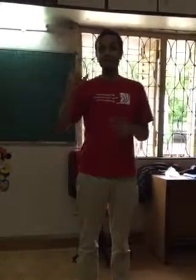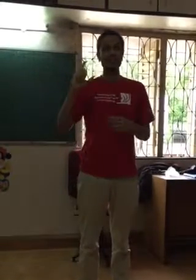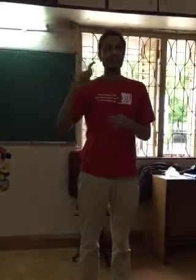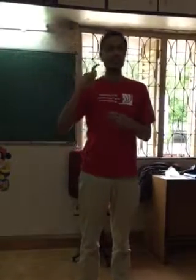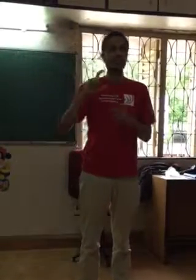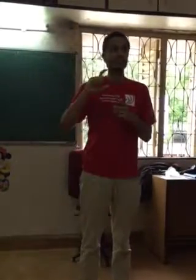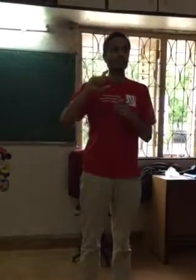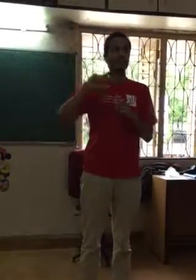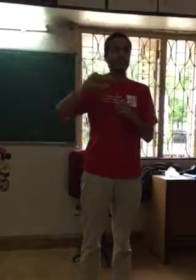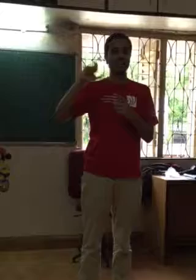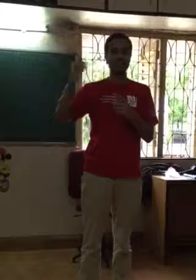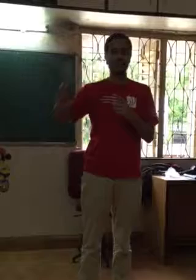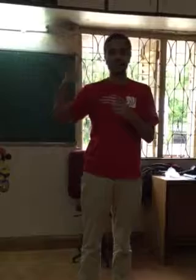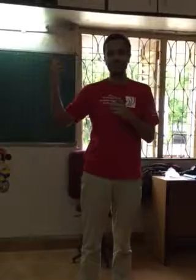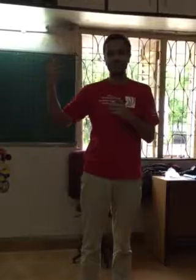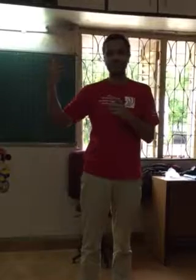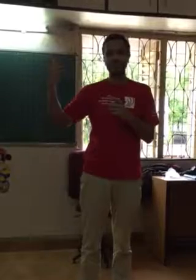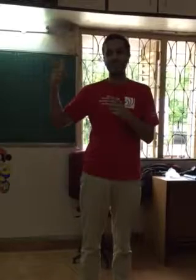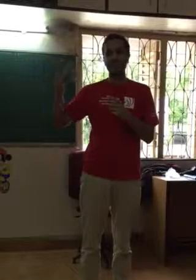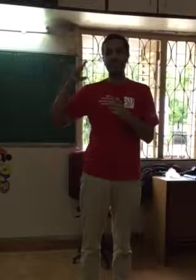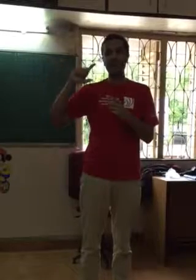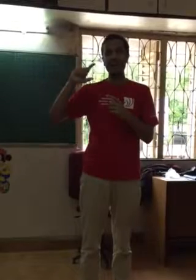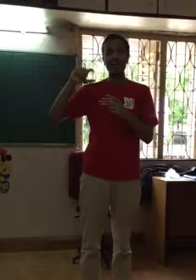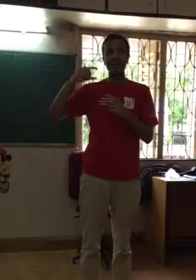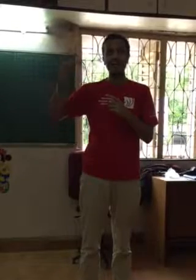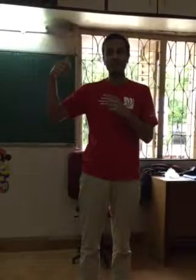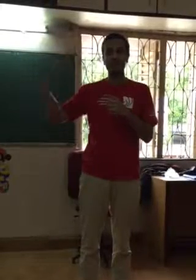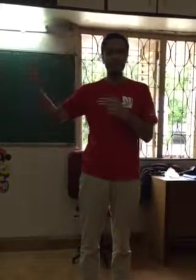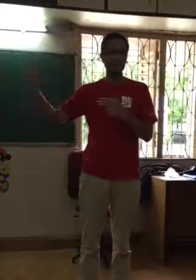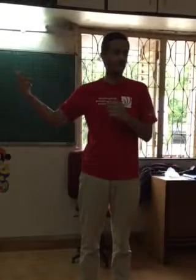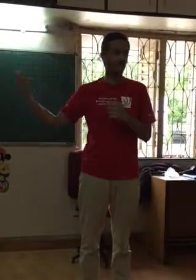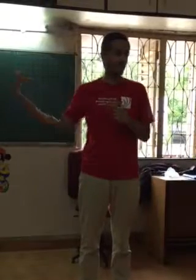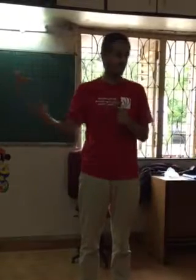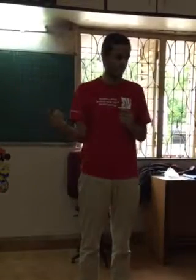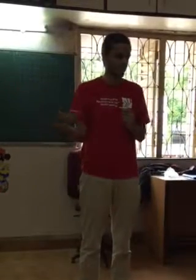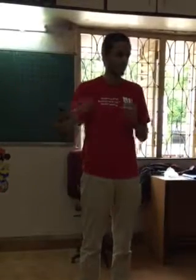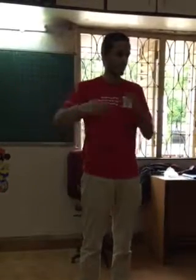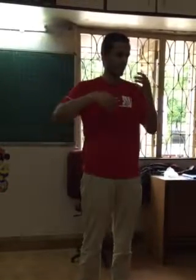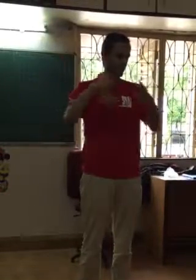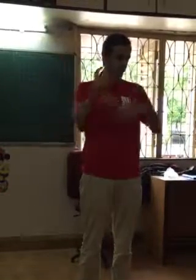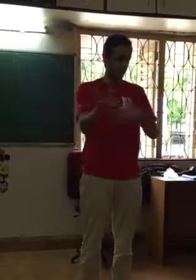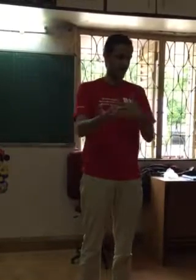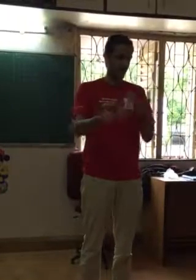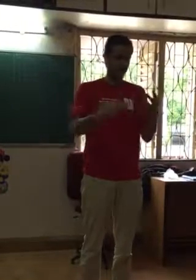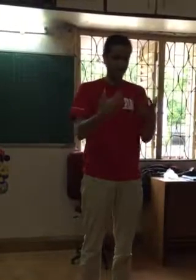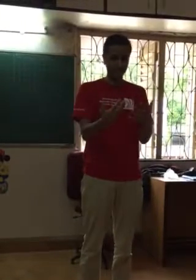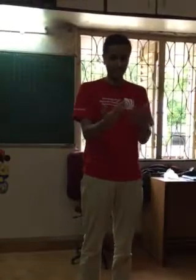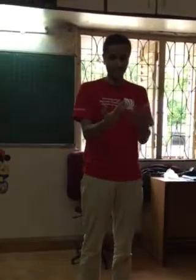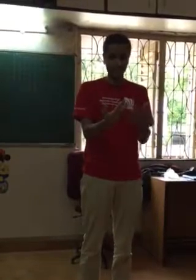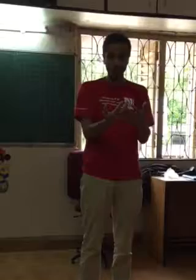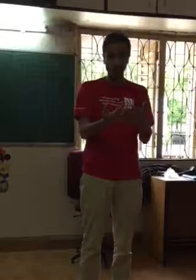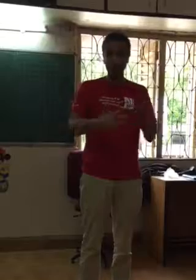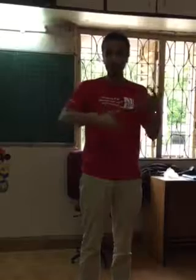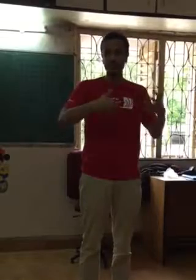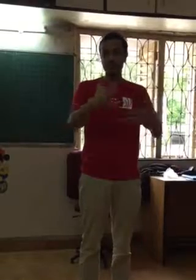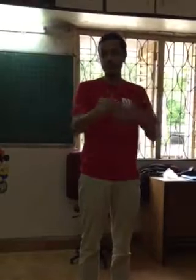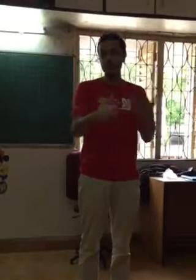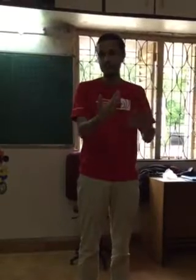a point of catastrophic and uncontrollable climate change. You know, just like the global warming will be